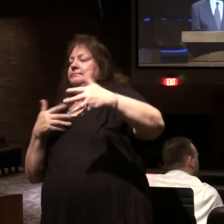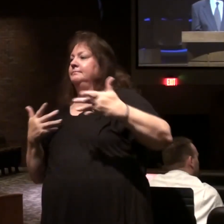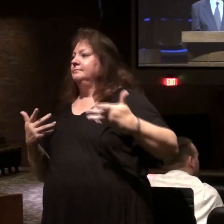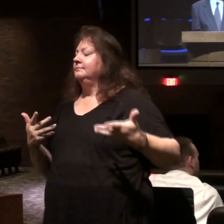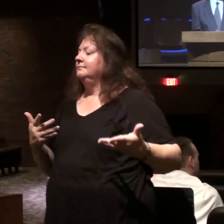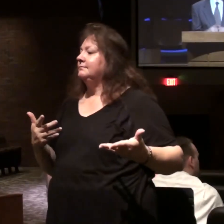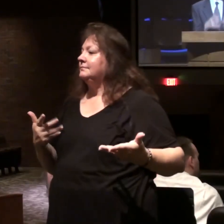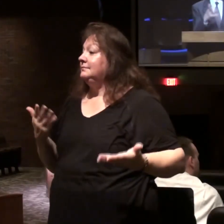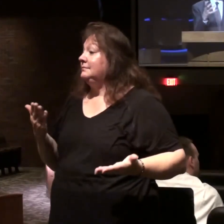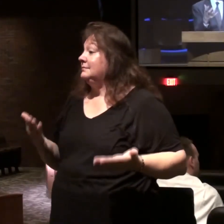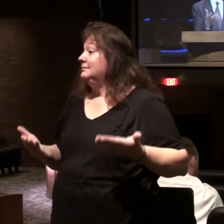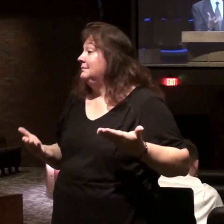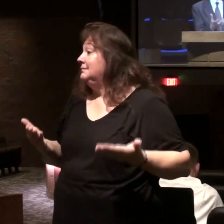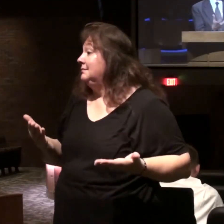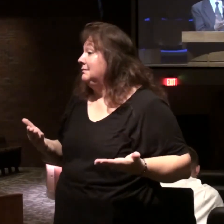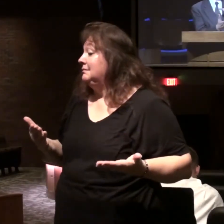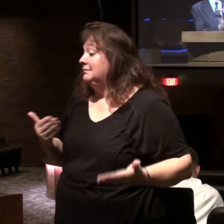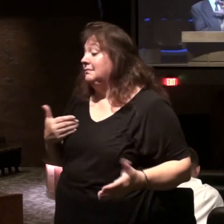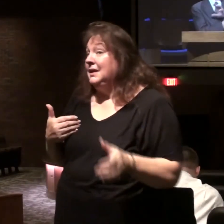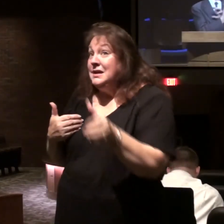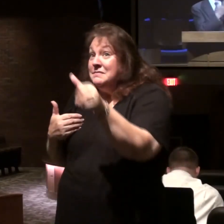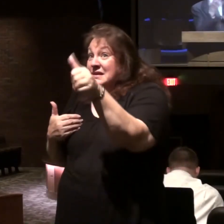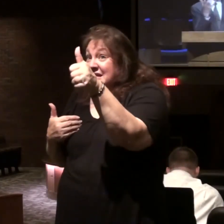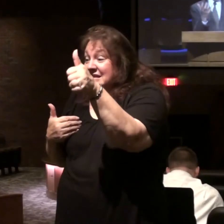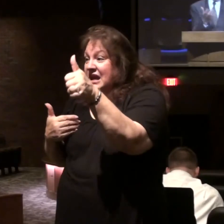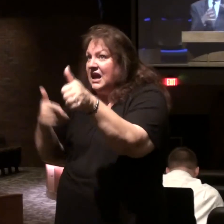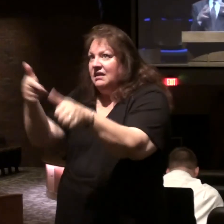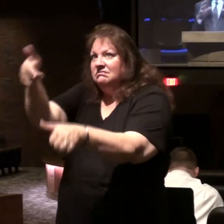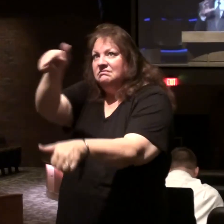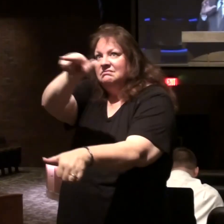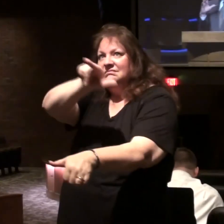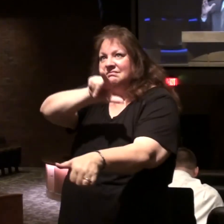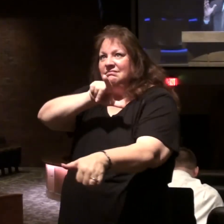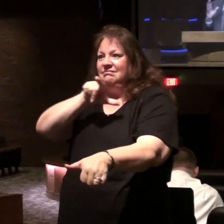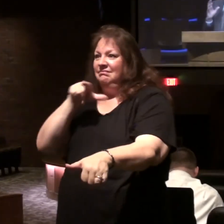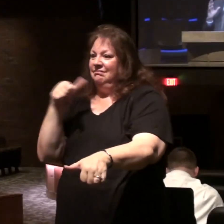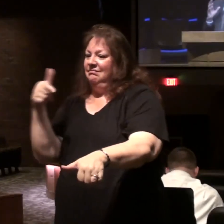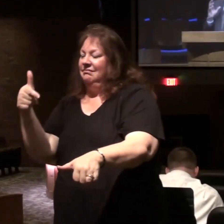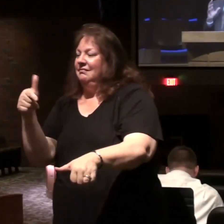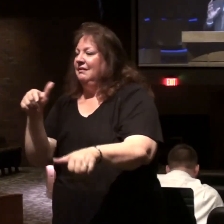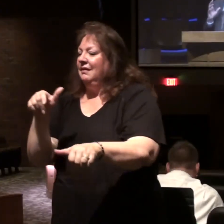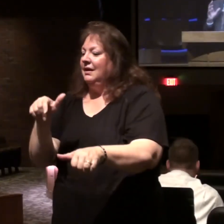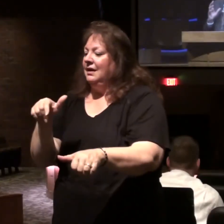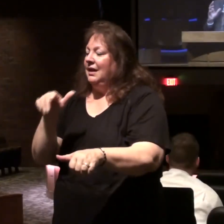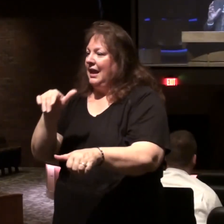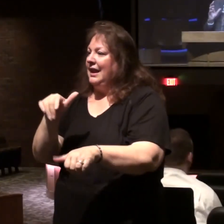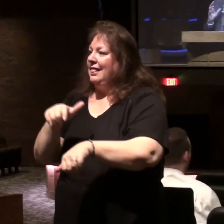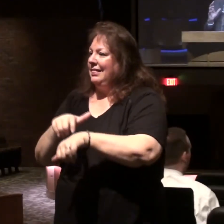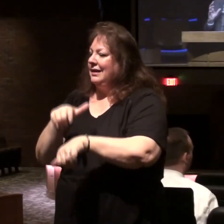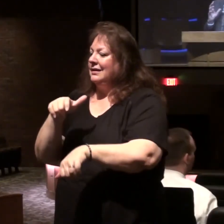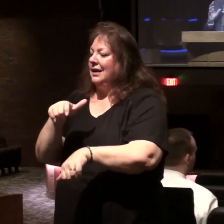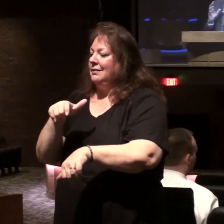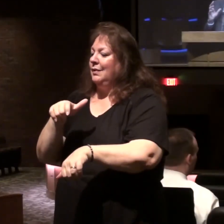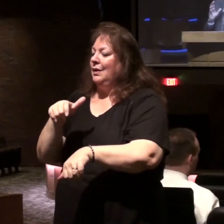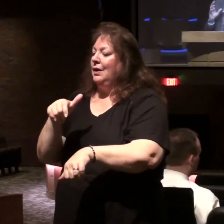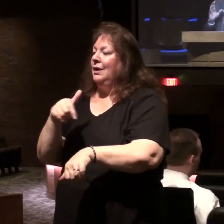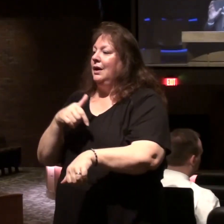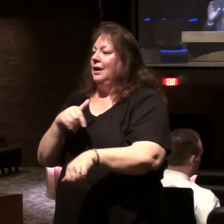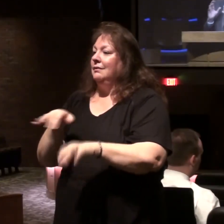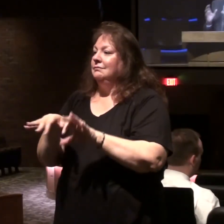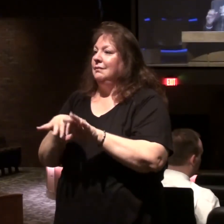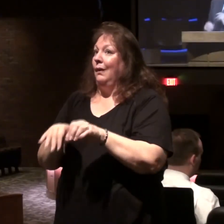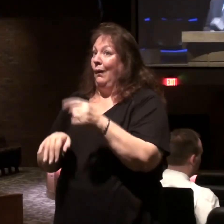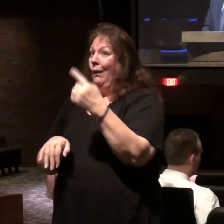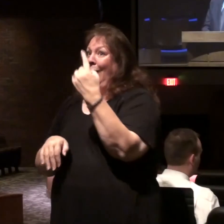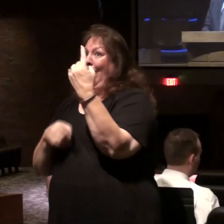and perhaps even have ten rotating nations that could and in that same article said we could have one